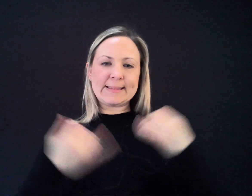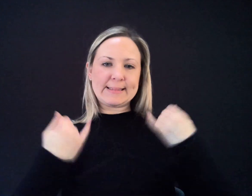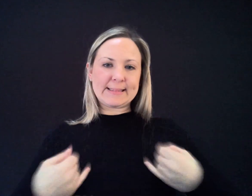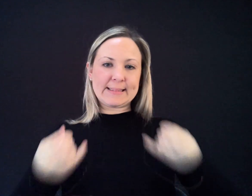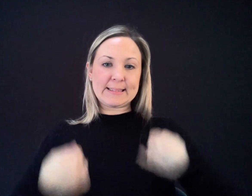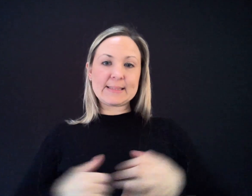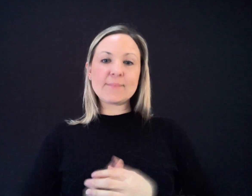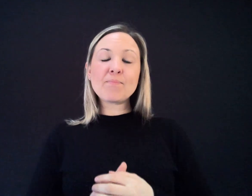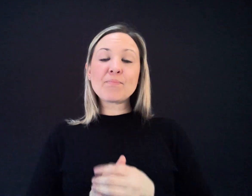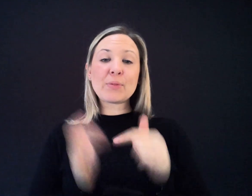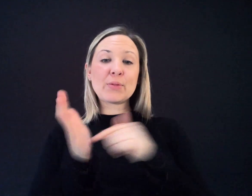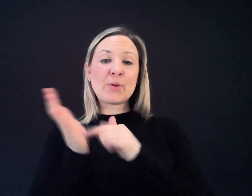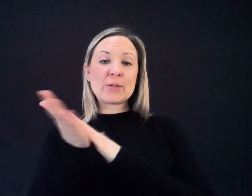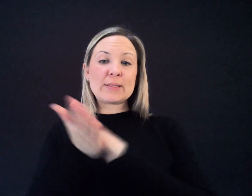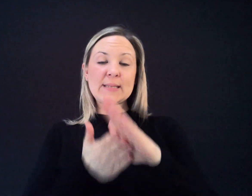Thursday, 22nd August.